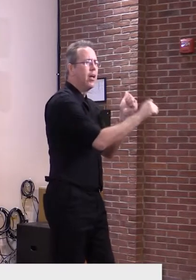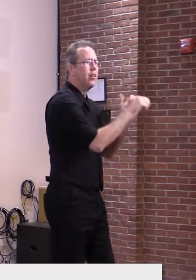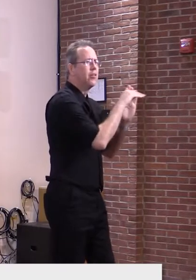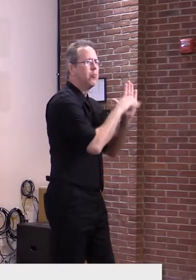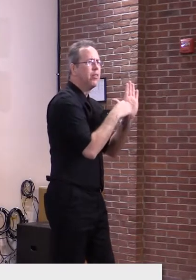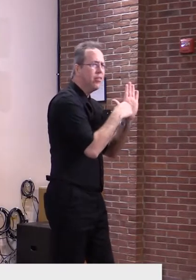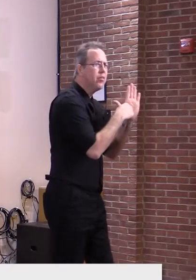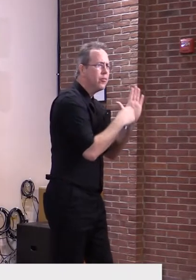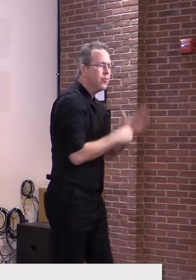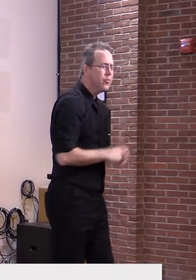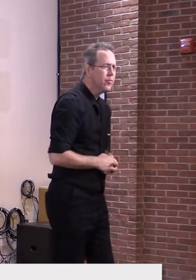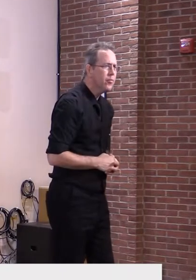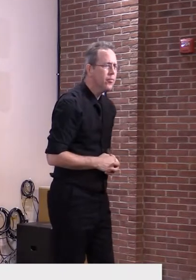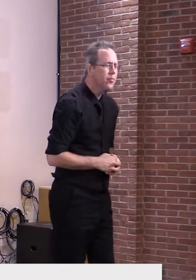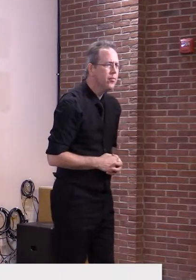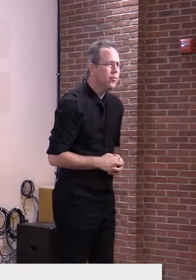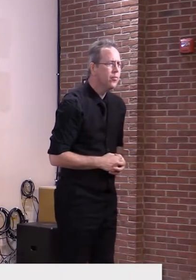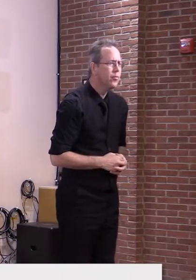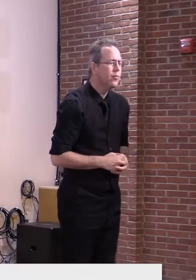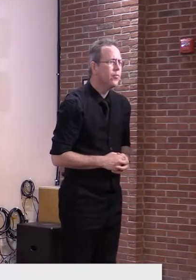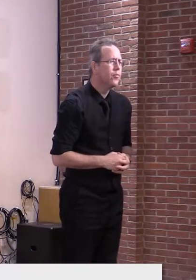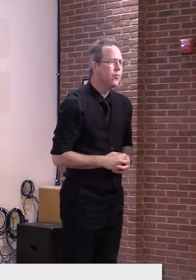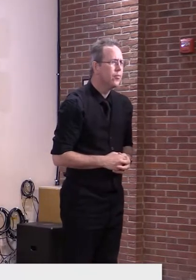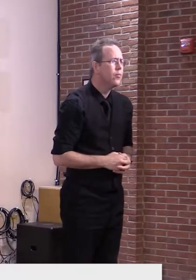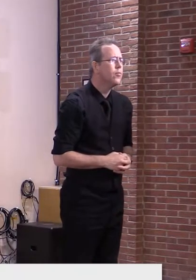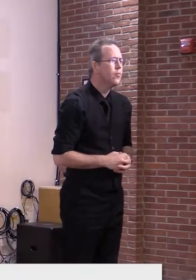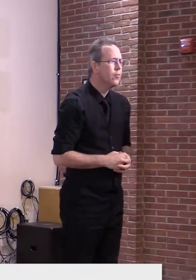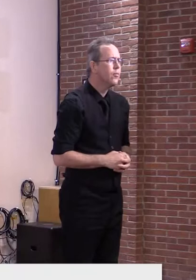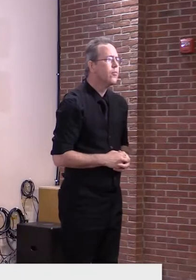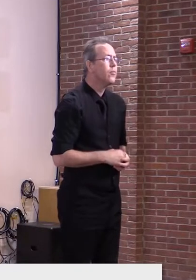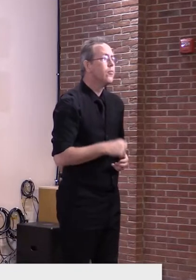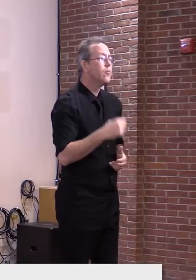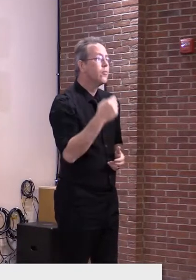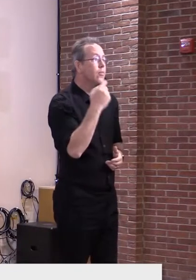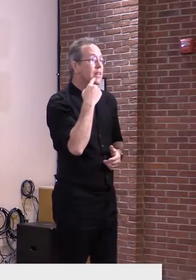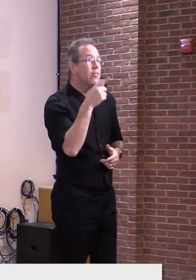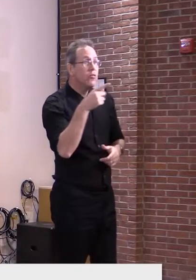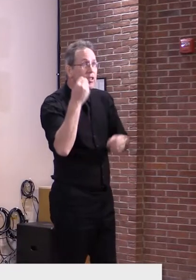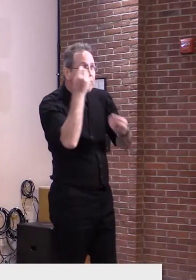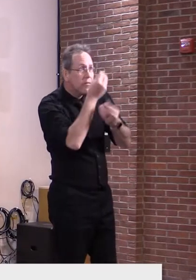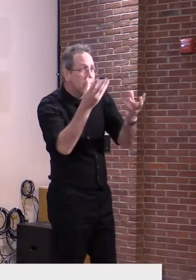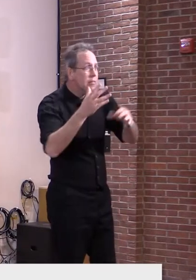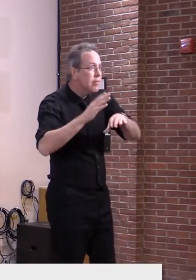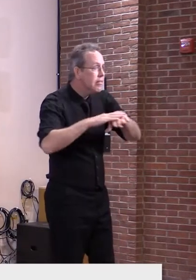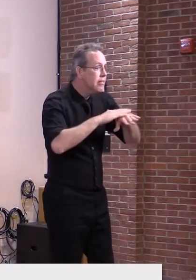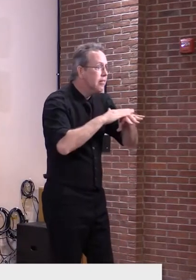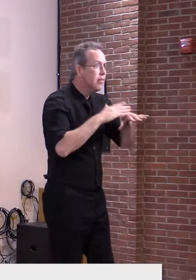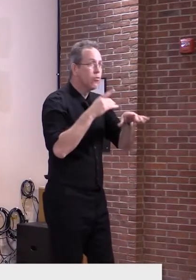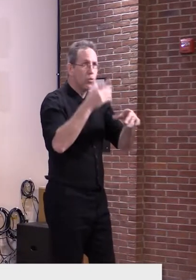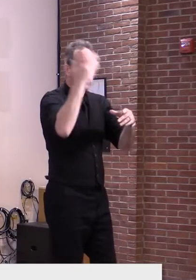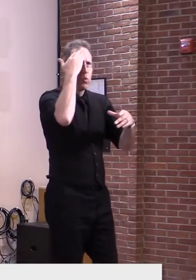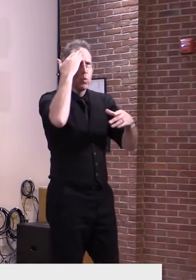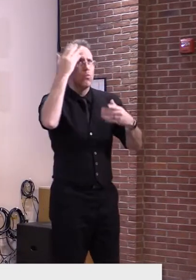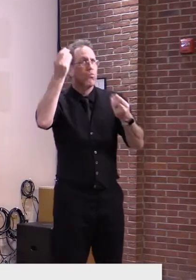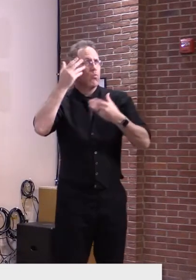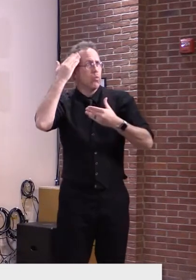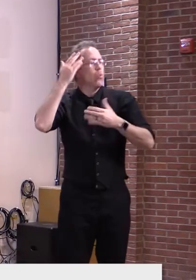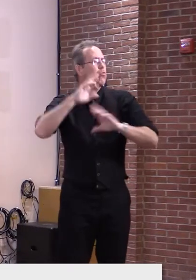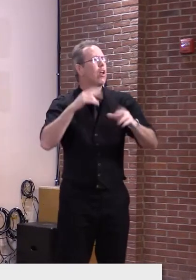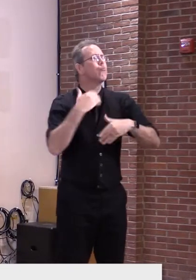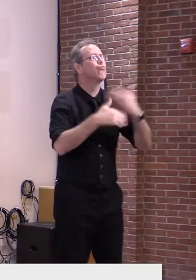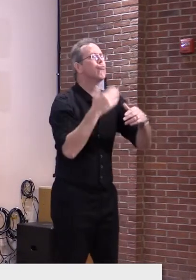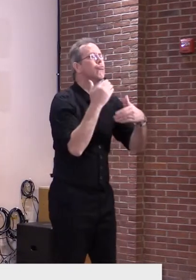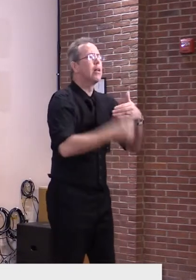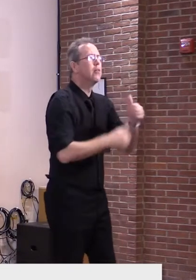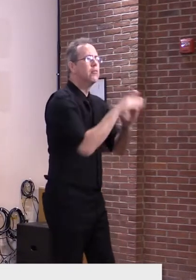proverb saying that when you're forewarned, you're forearmed. And we need to know what's coming up so that we can